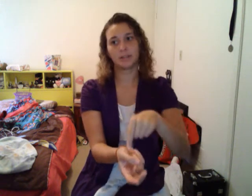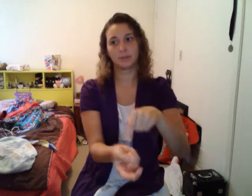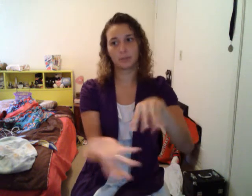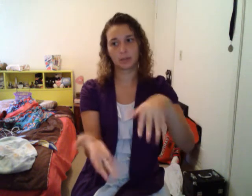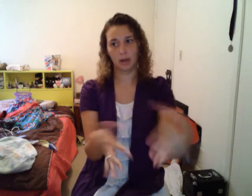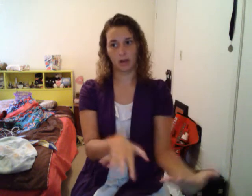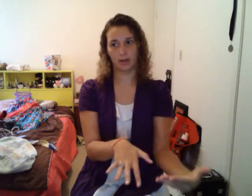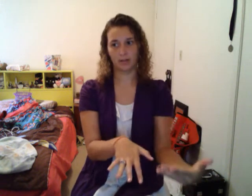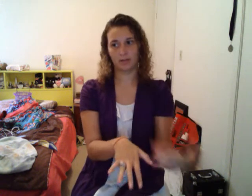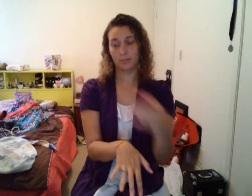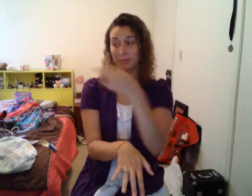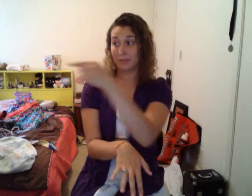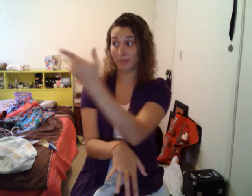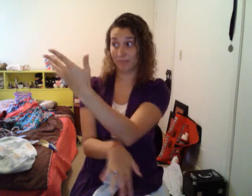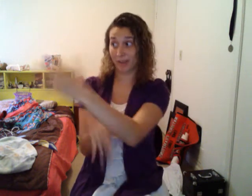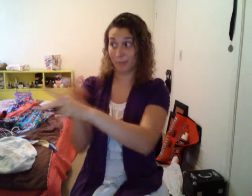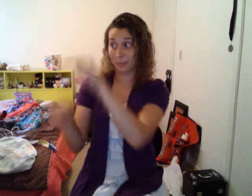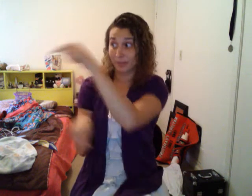5. Now,